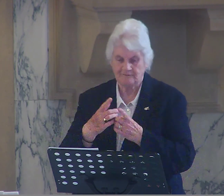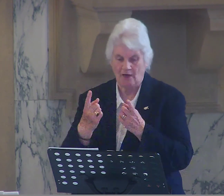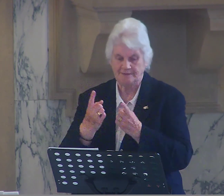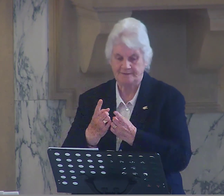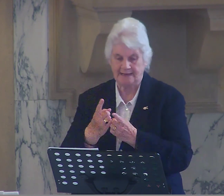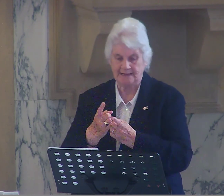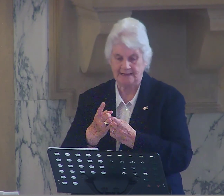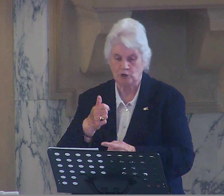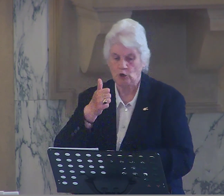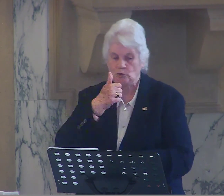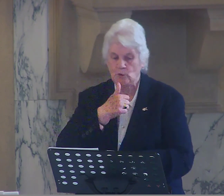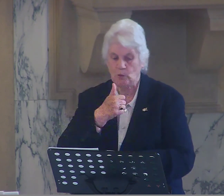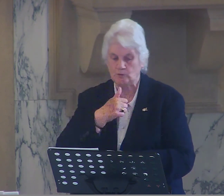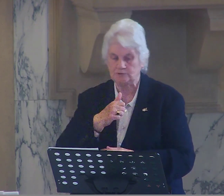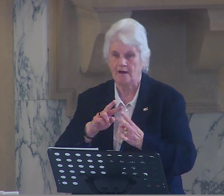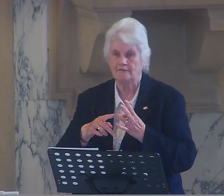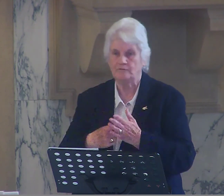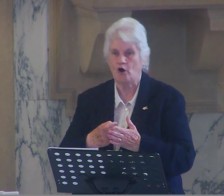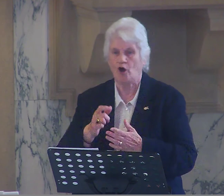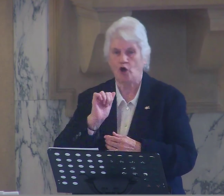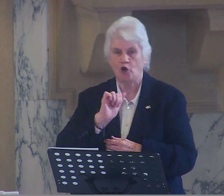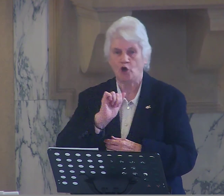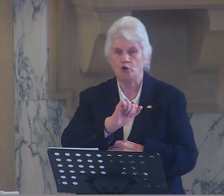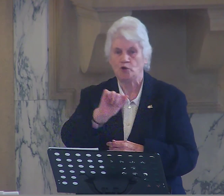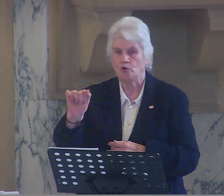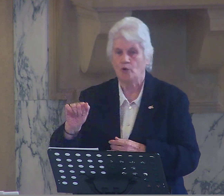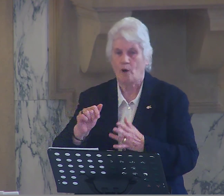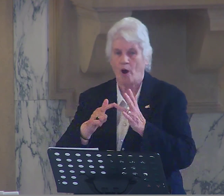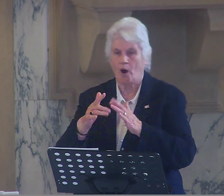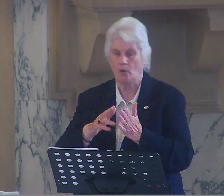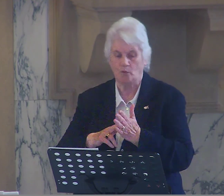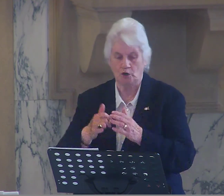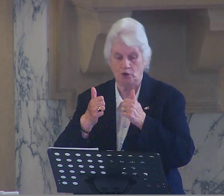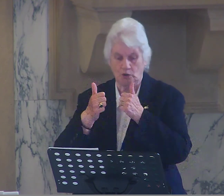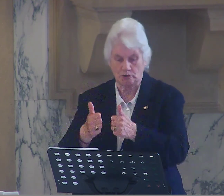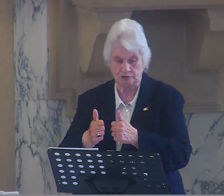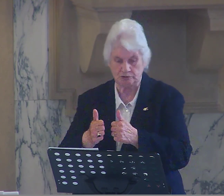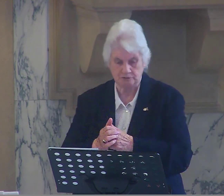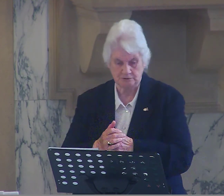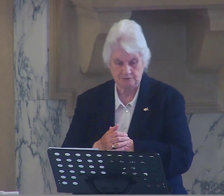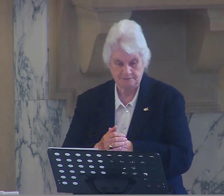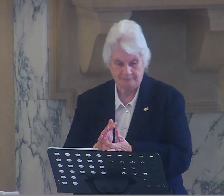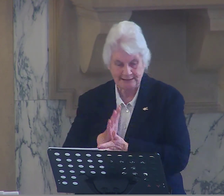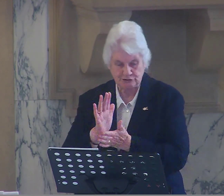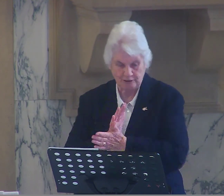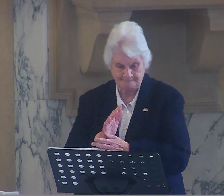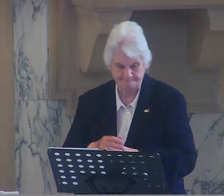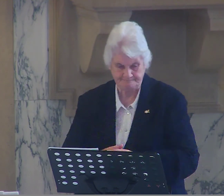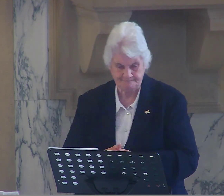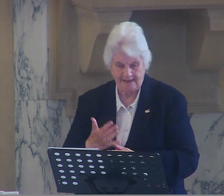You have prayed and asked for things to use for your own pleasure.